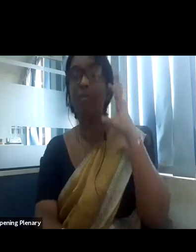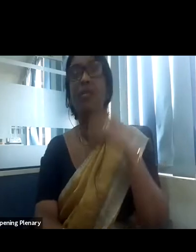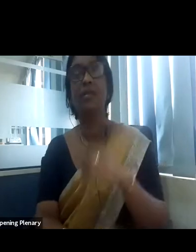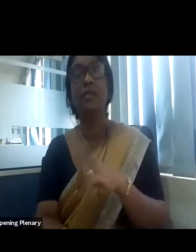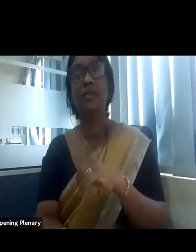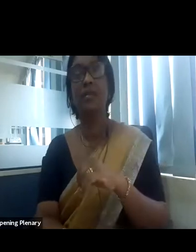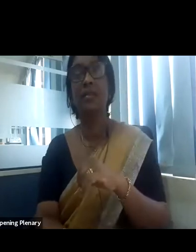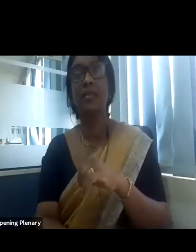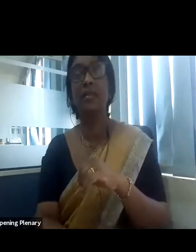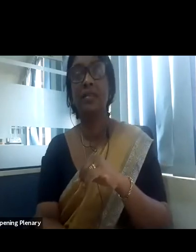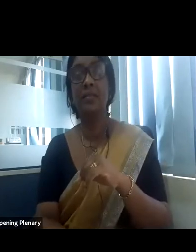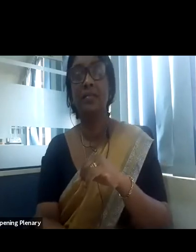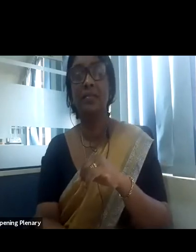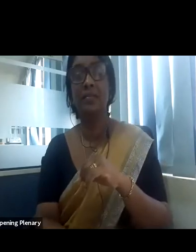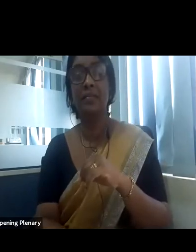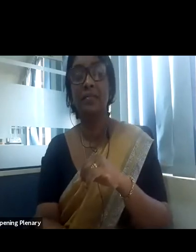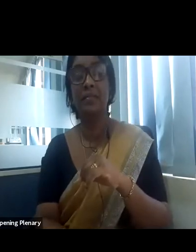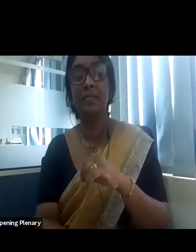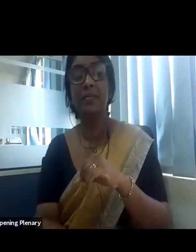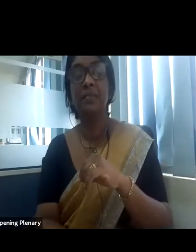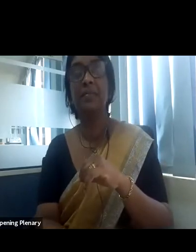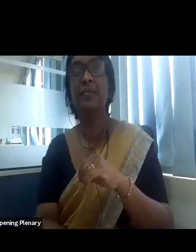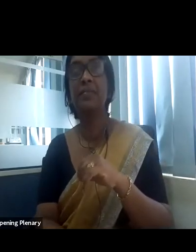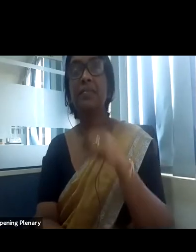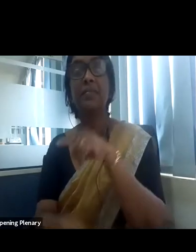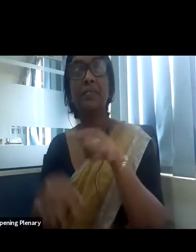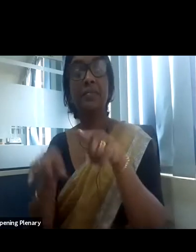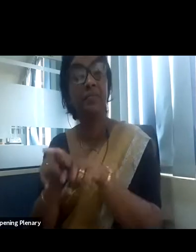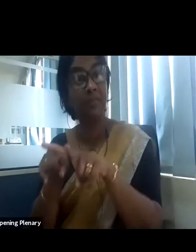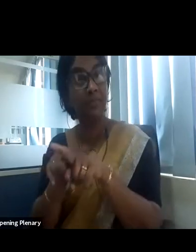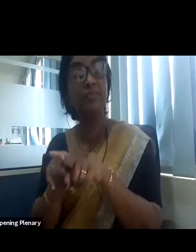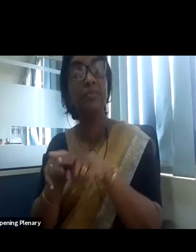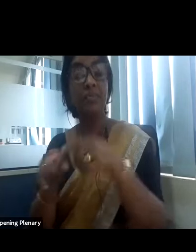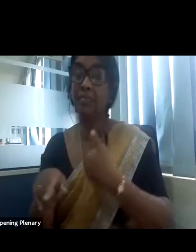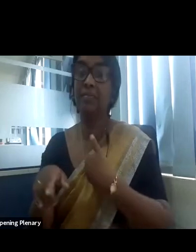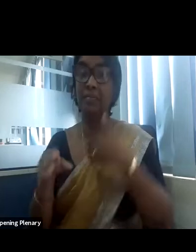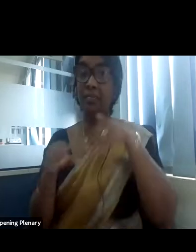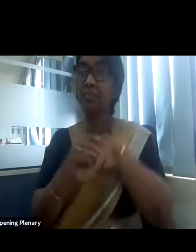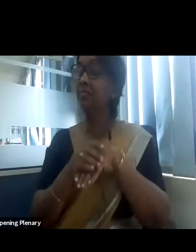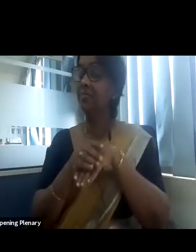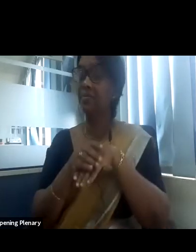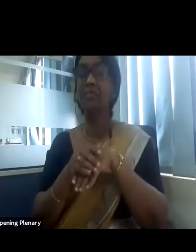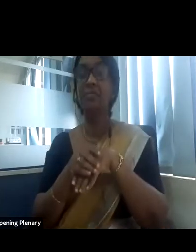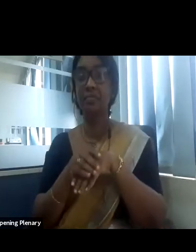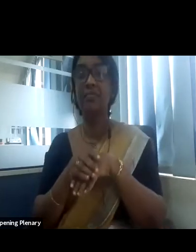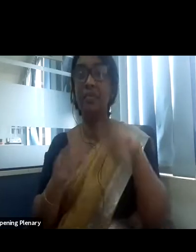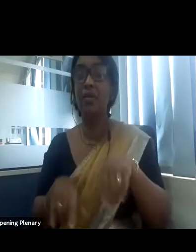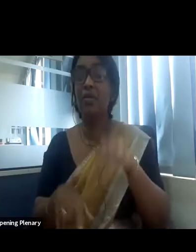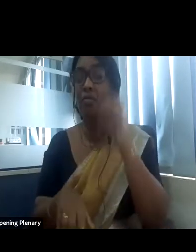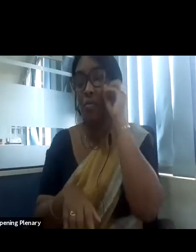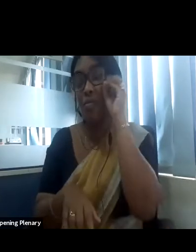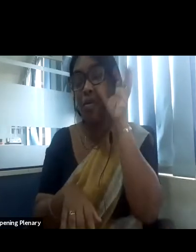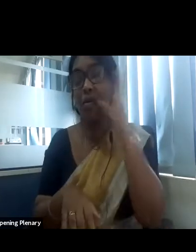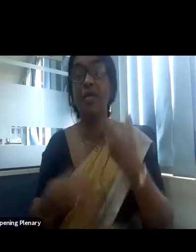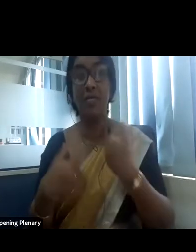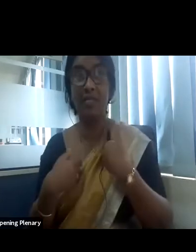Really good, a very early morning from where I am, but it really gives me great pleasure to participate in this very